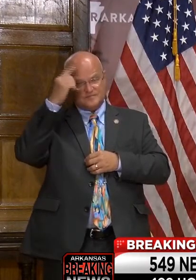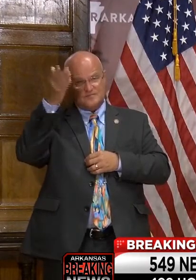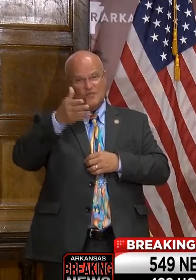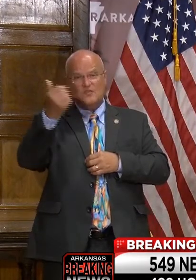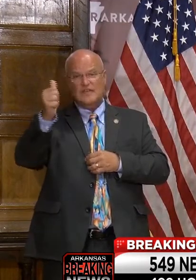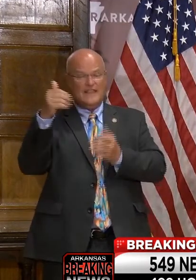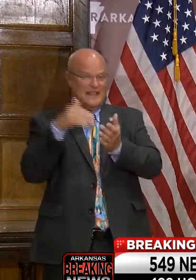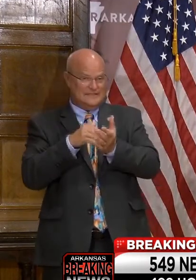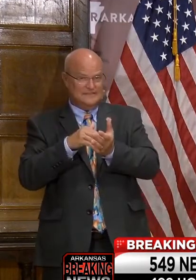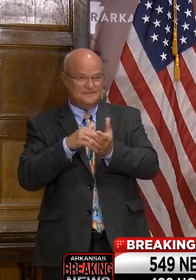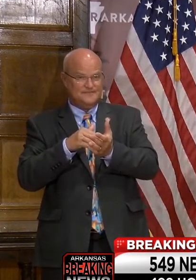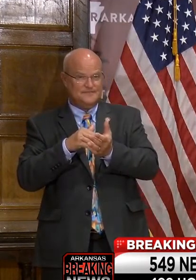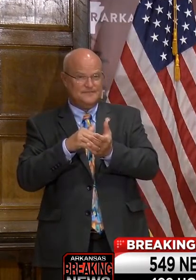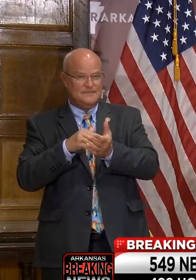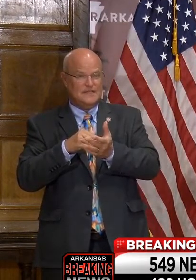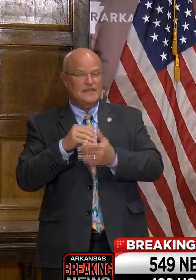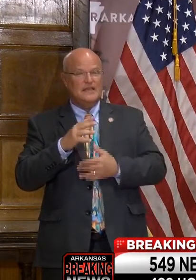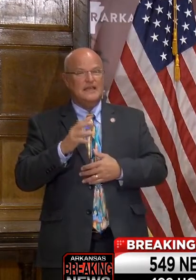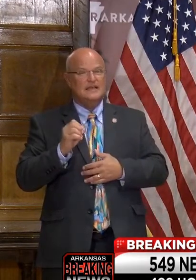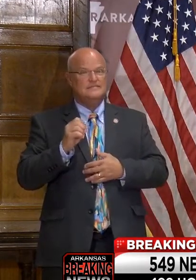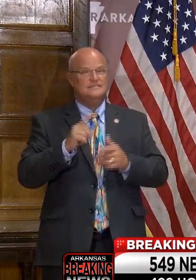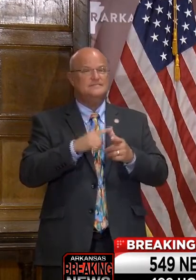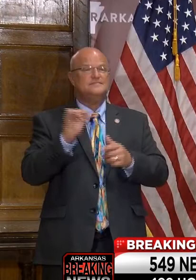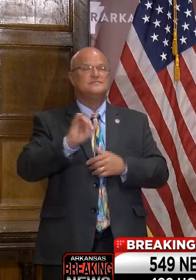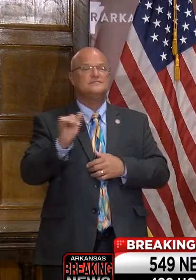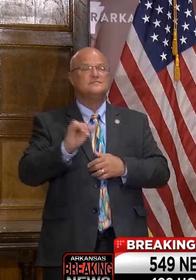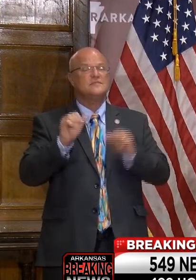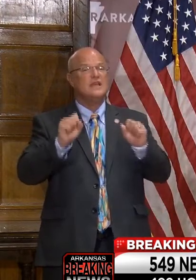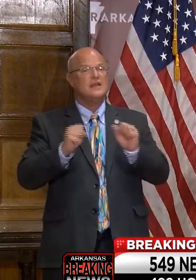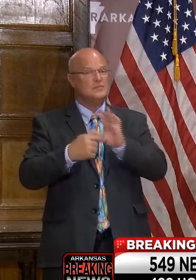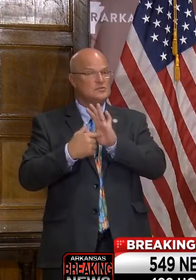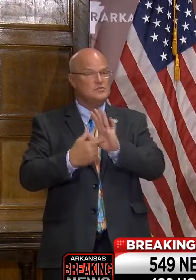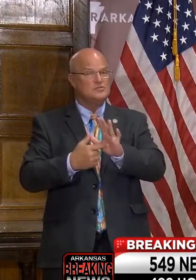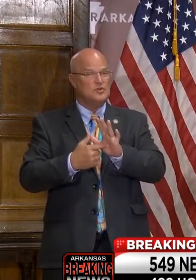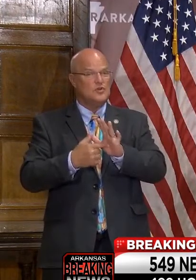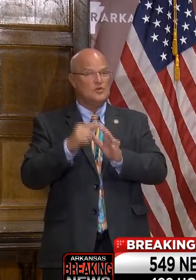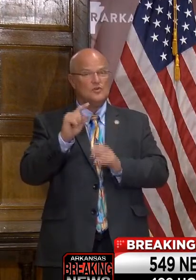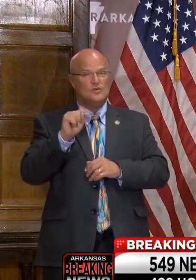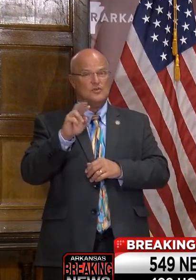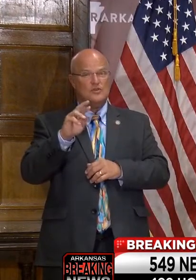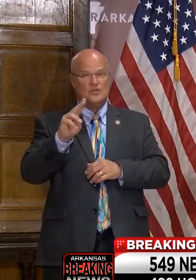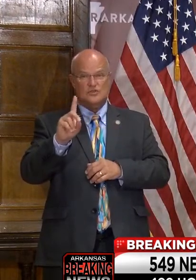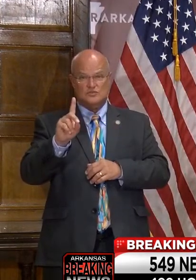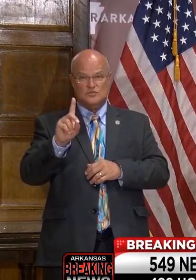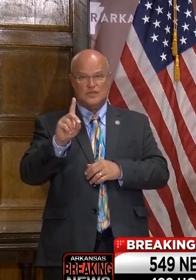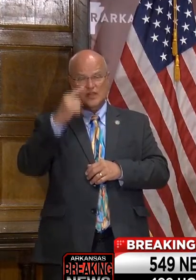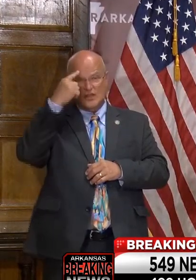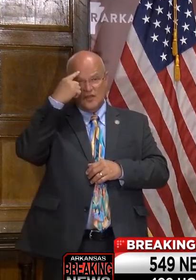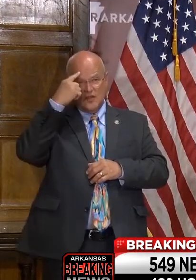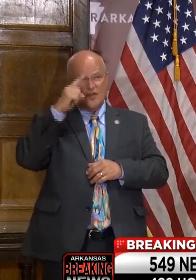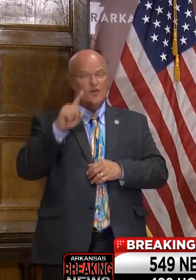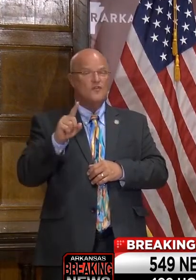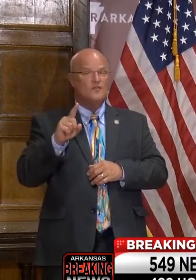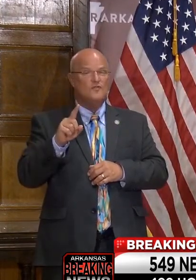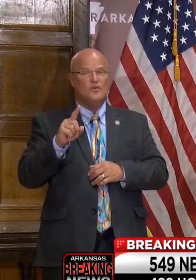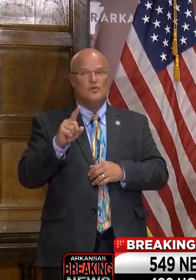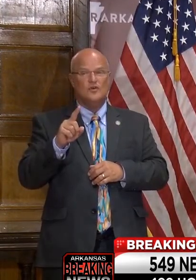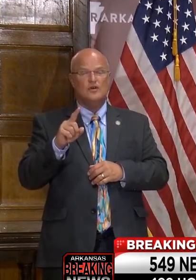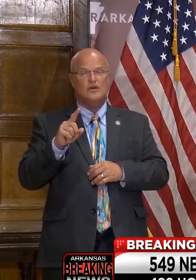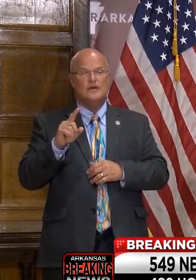10,000, and then also they're able to show the trends for